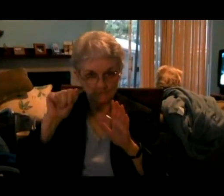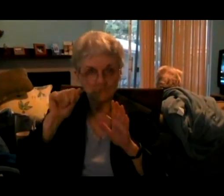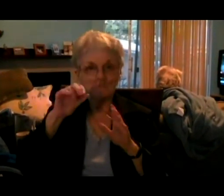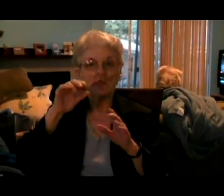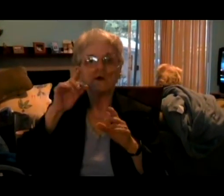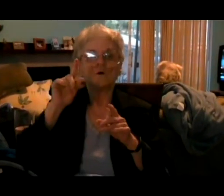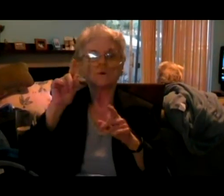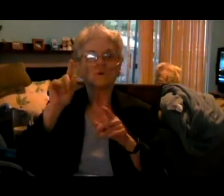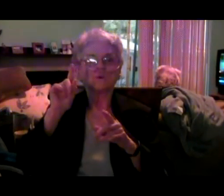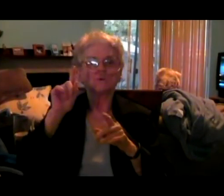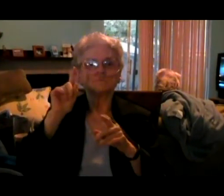I was born in Pensacola.